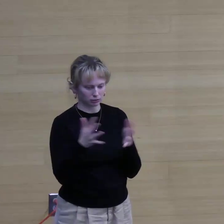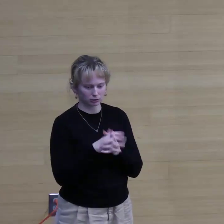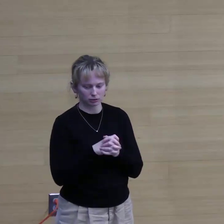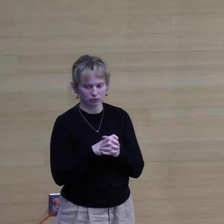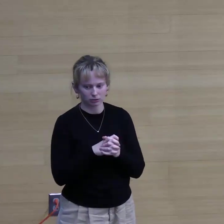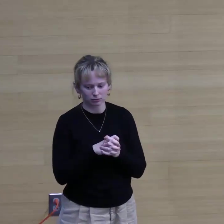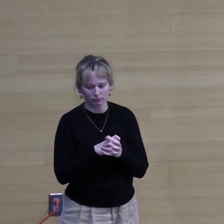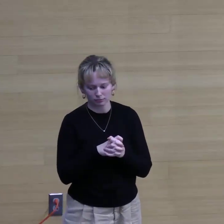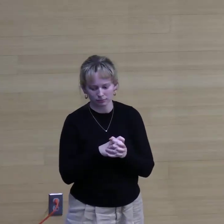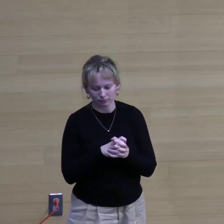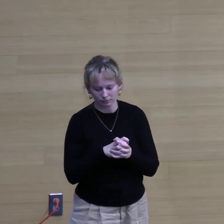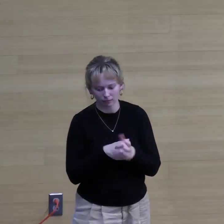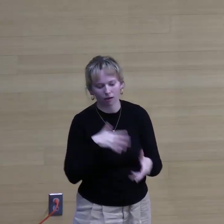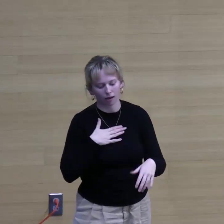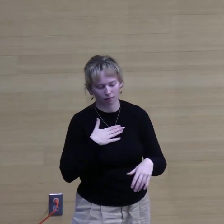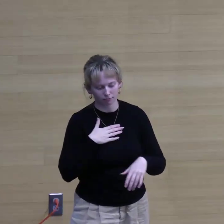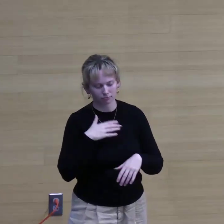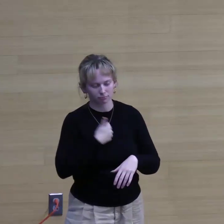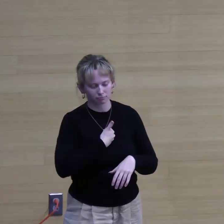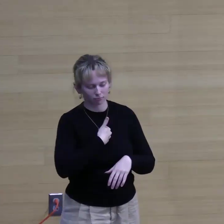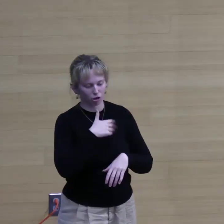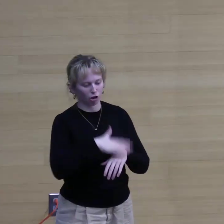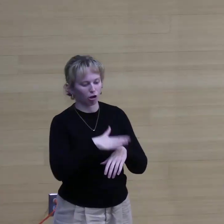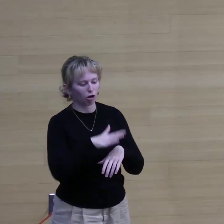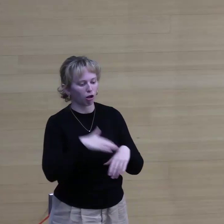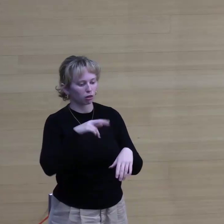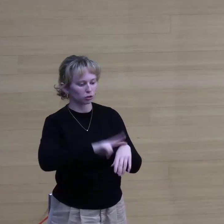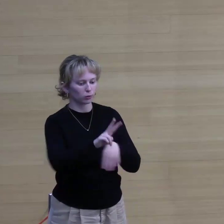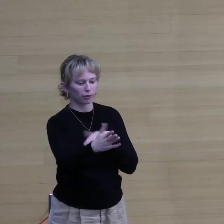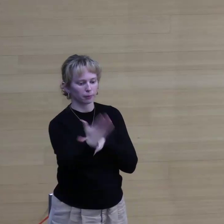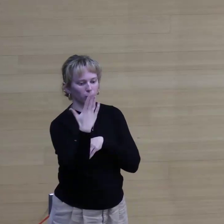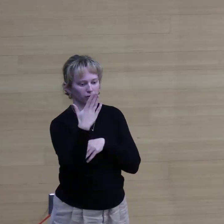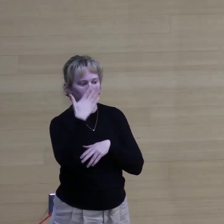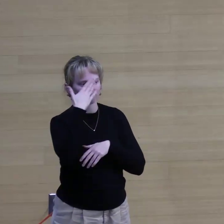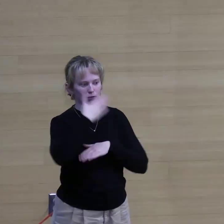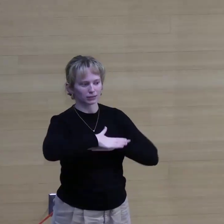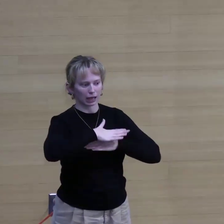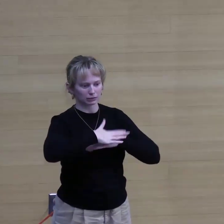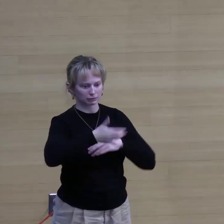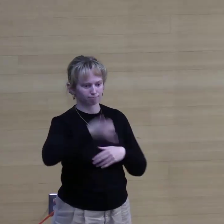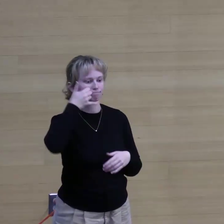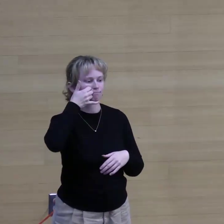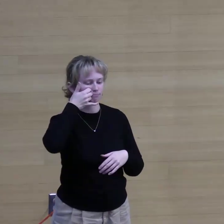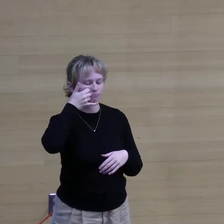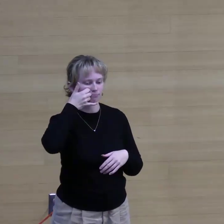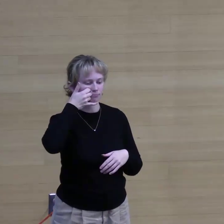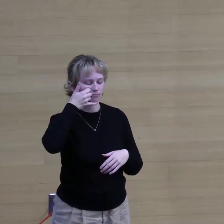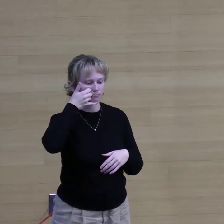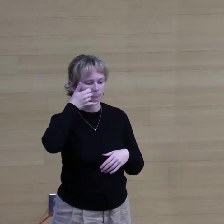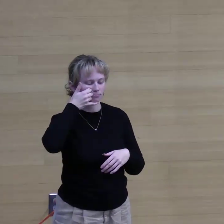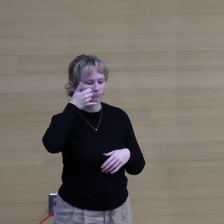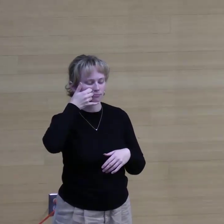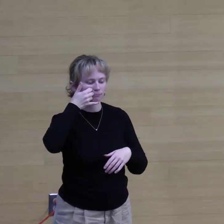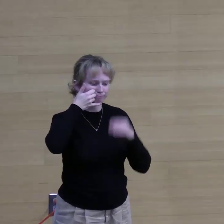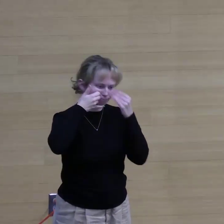remember I was the person on call that night, and I remember getting a call at 2:00 in the morning from the front desk, and they said 911